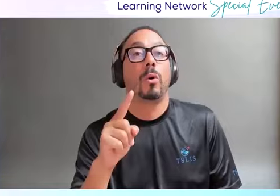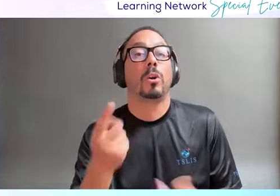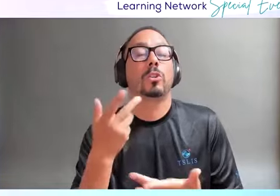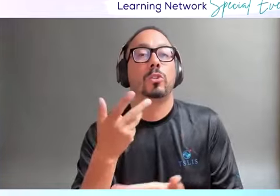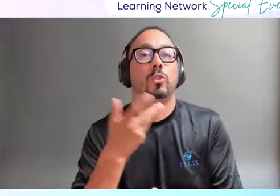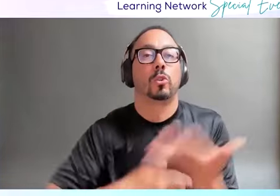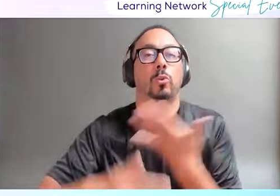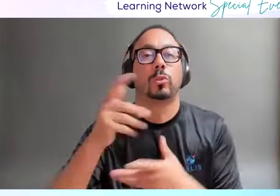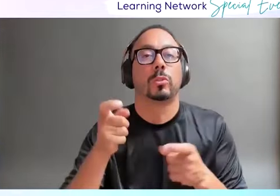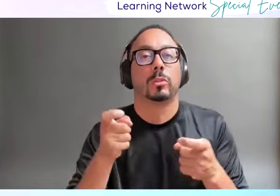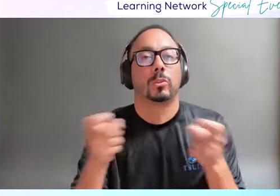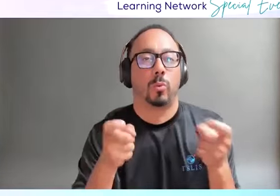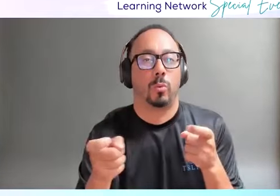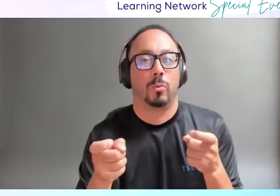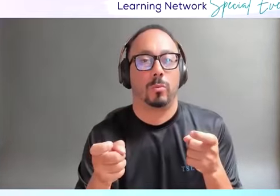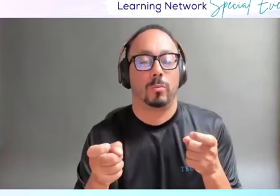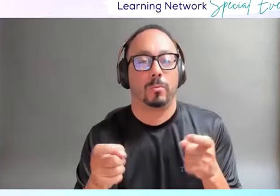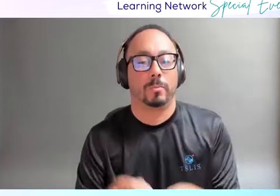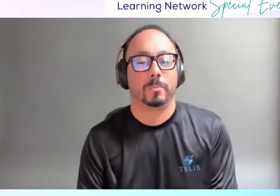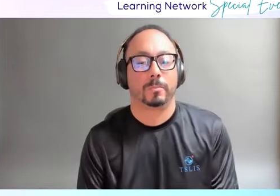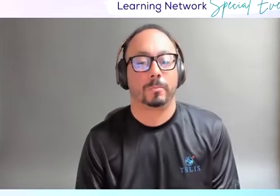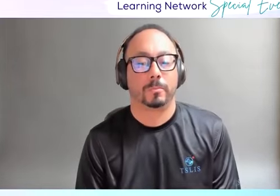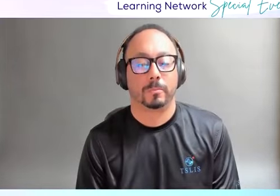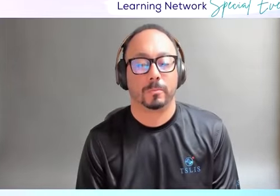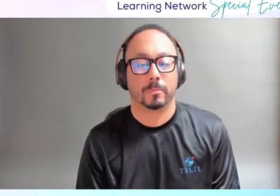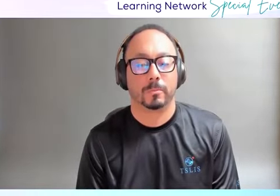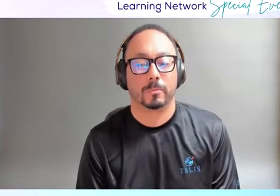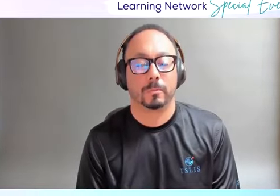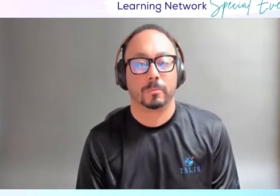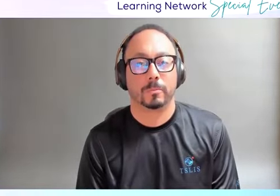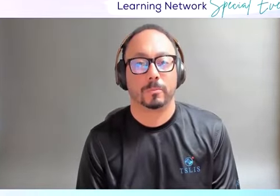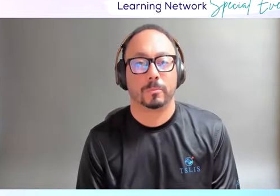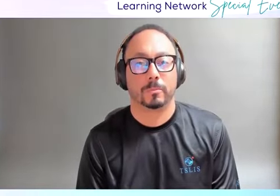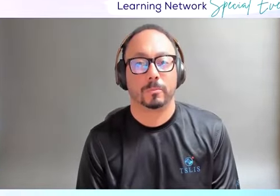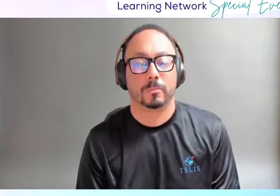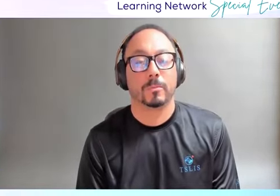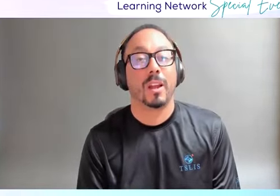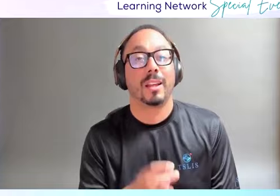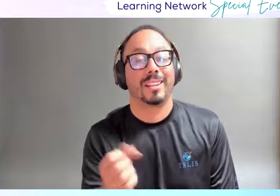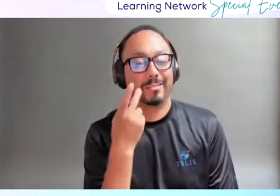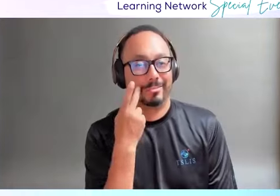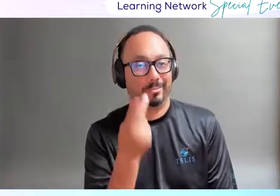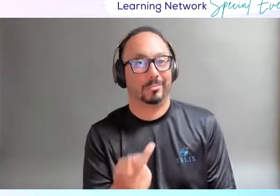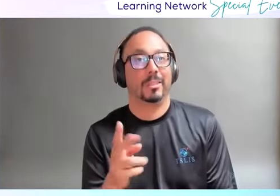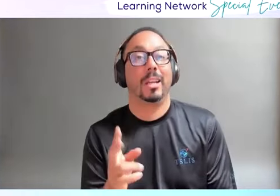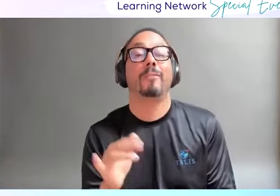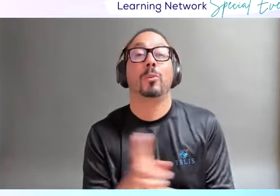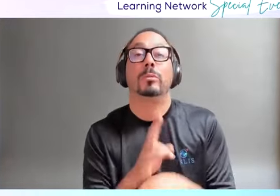And early indicators of the use of Valium and other